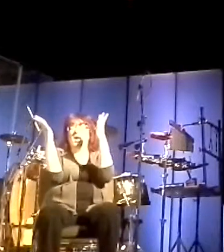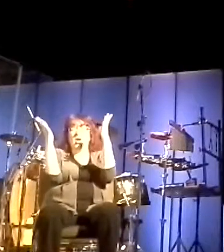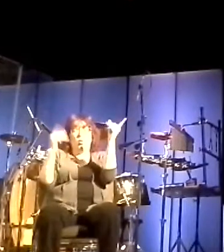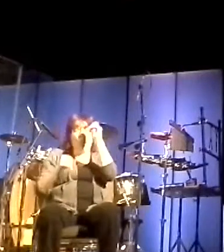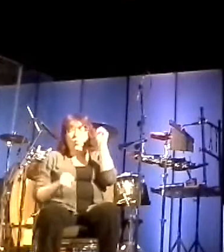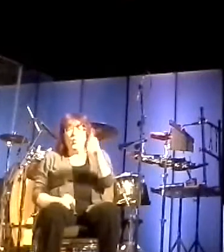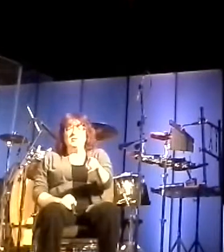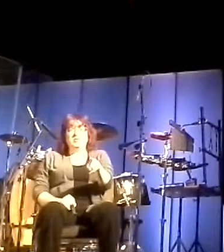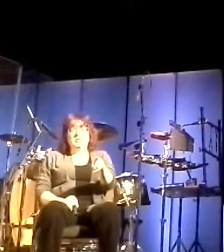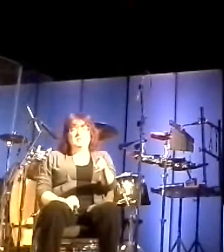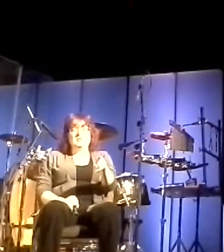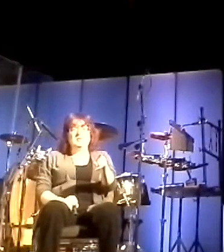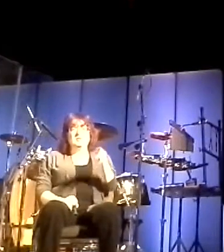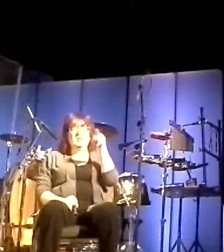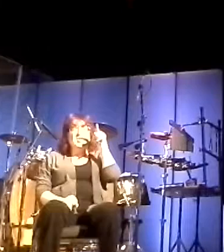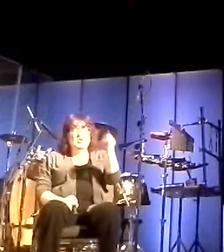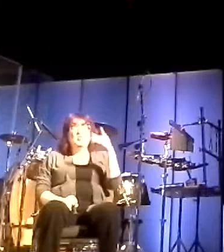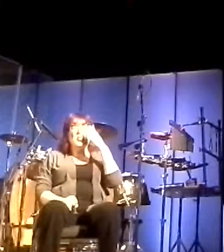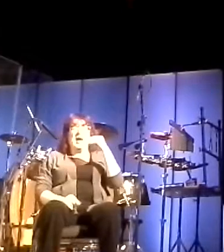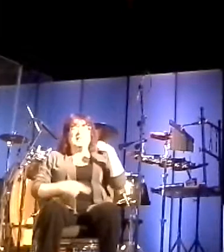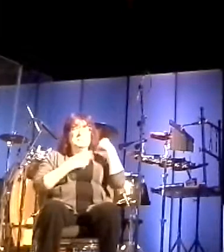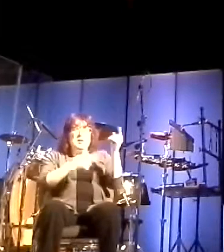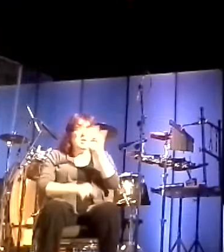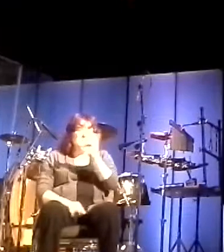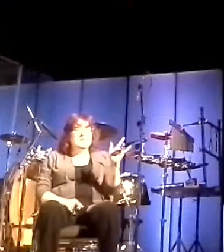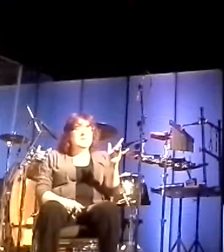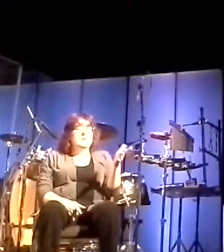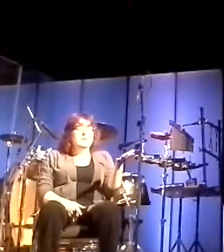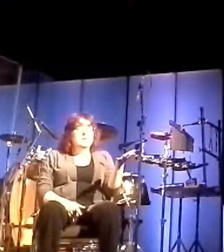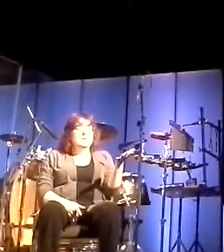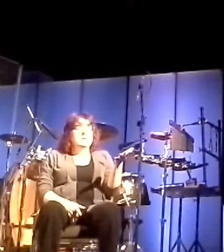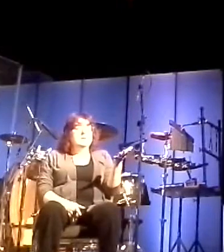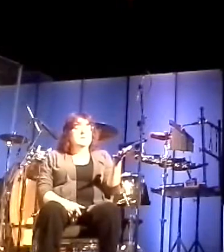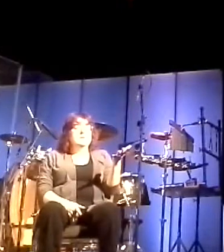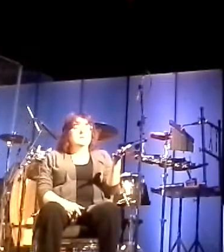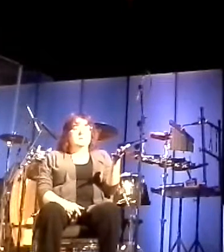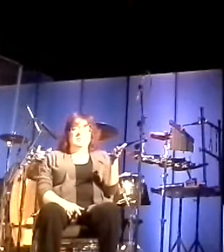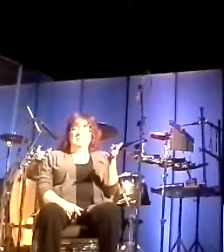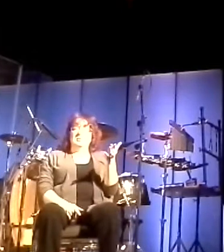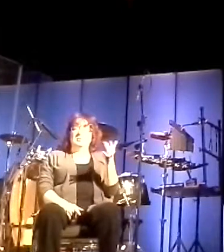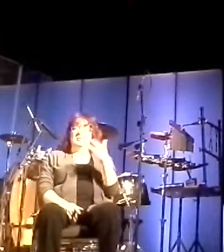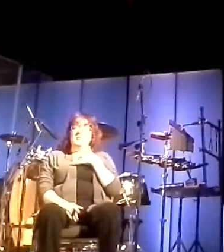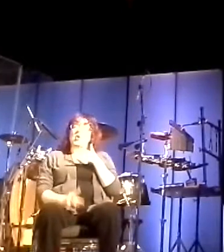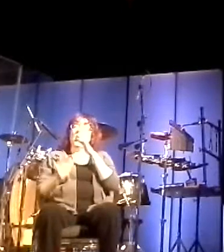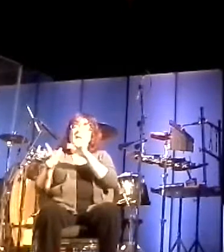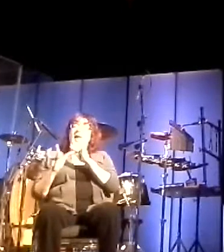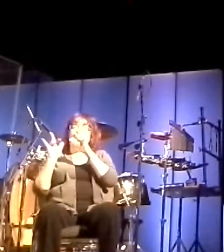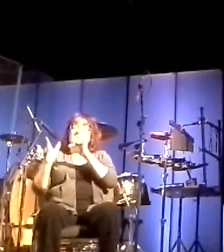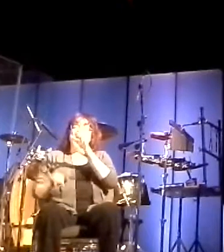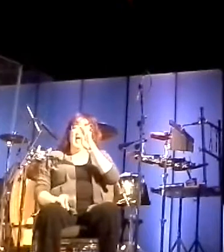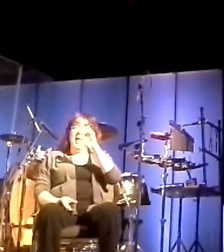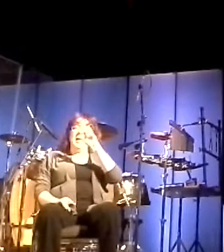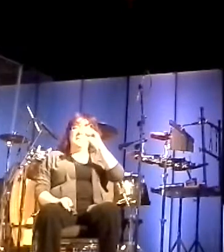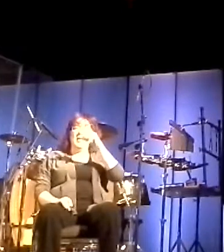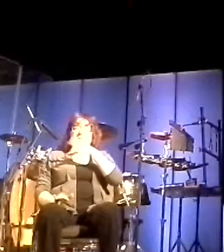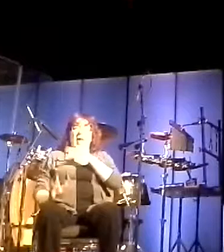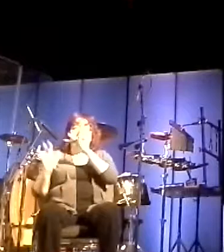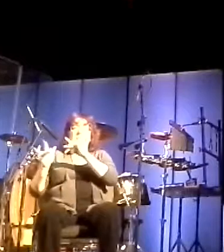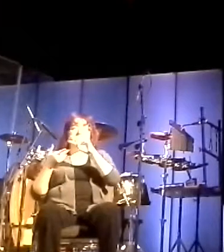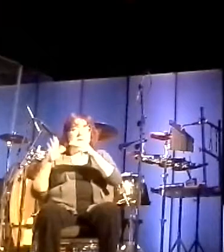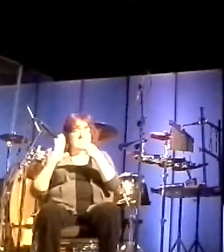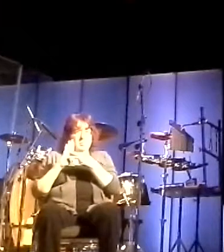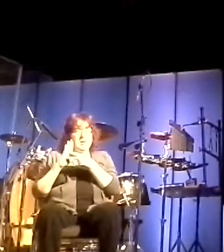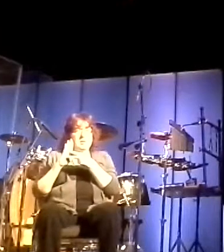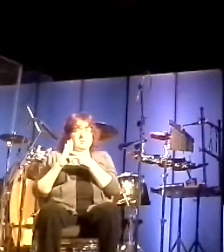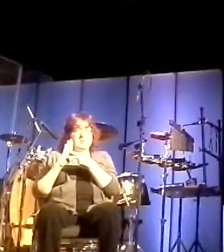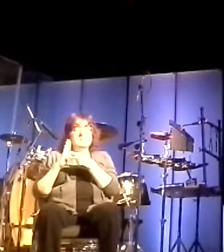question. Have you ever? And you know what empathy, we throw the word empathy around a lot. You know what empathy means?